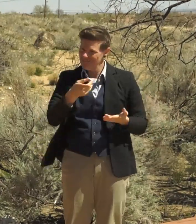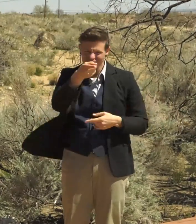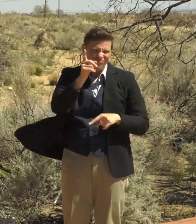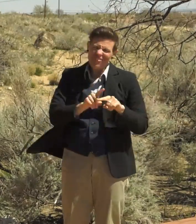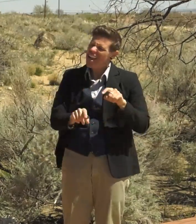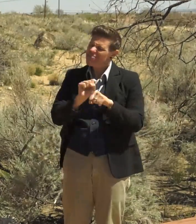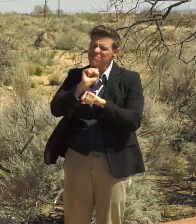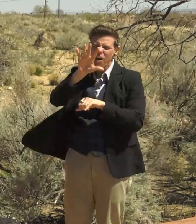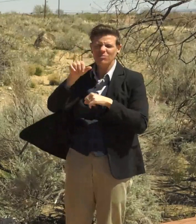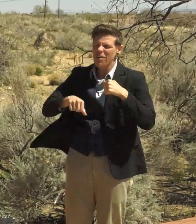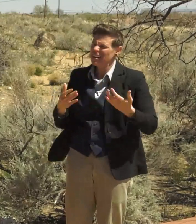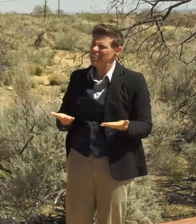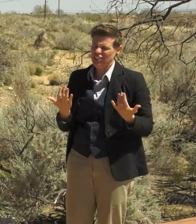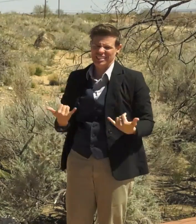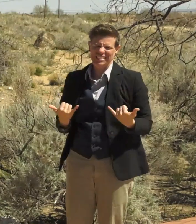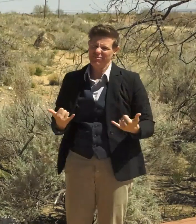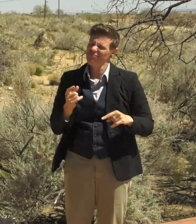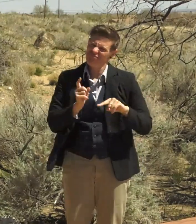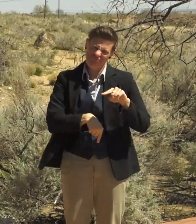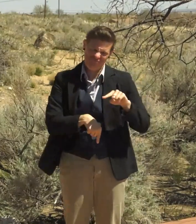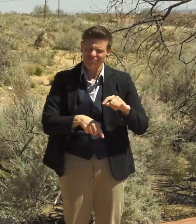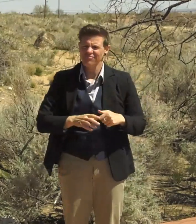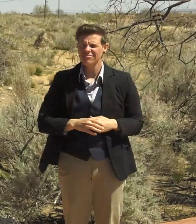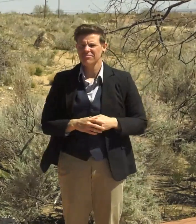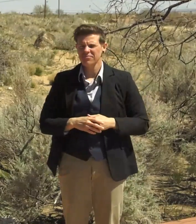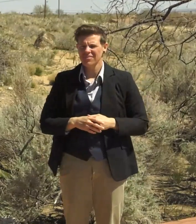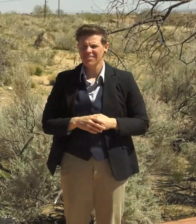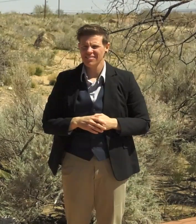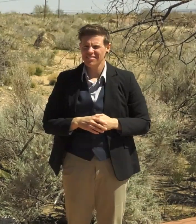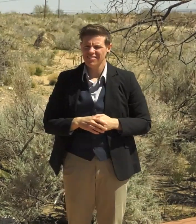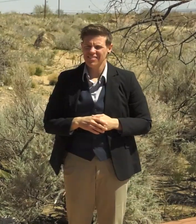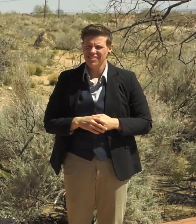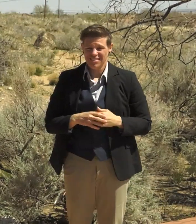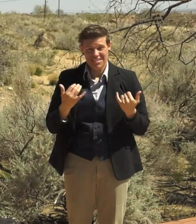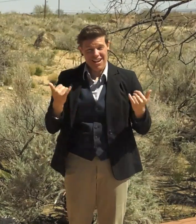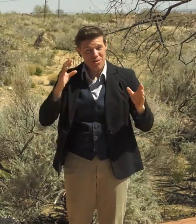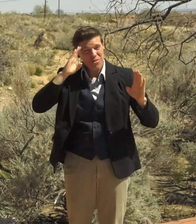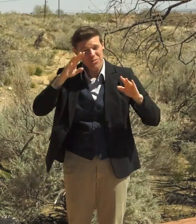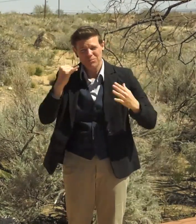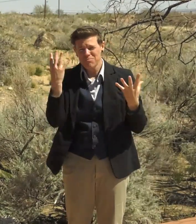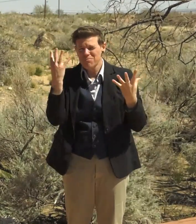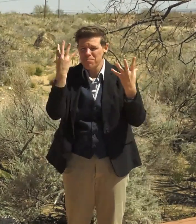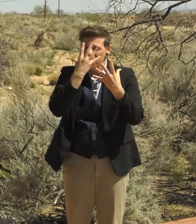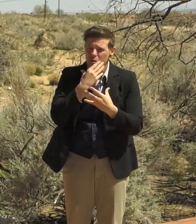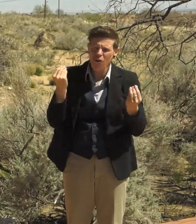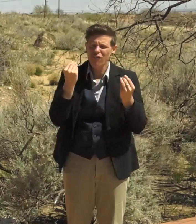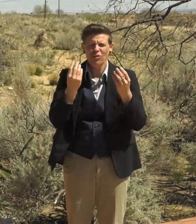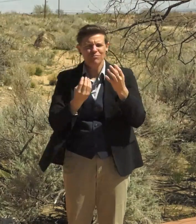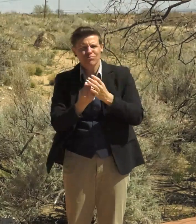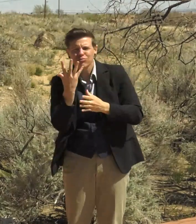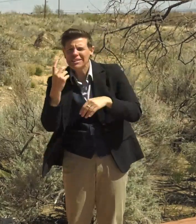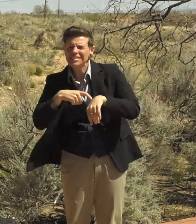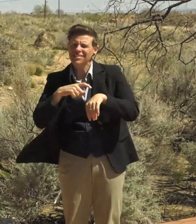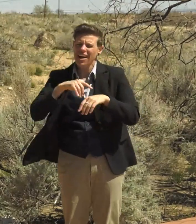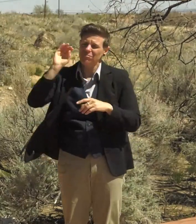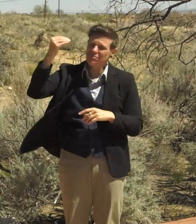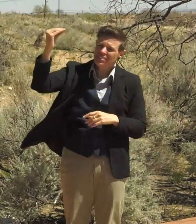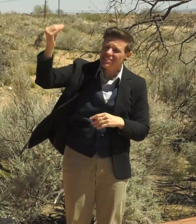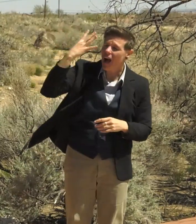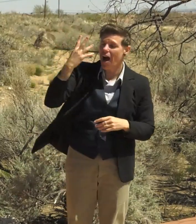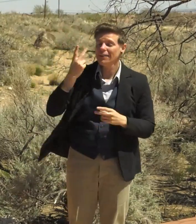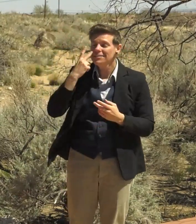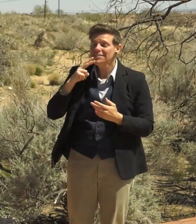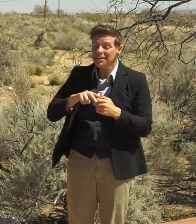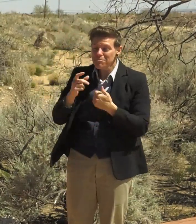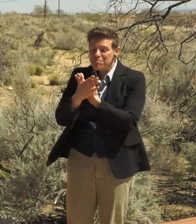time of year. It's spring, there are butterflies, I've seen snakes out on the trail, a lot of wildlife activity, there's things blooming